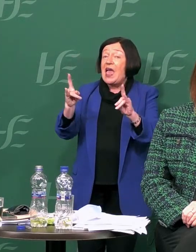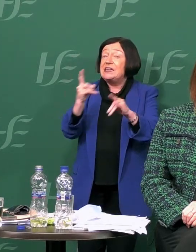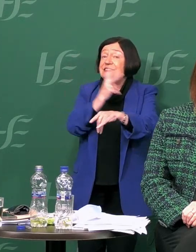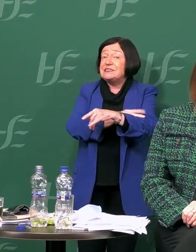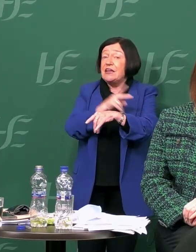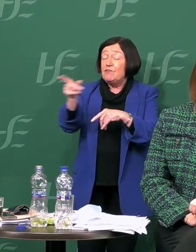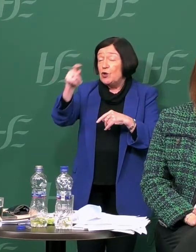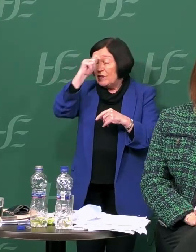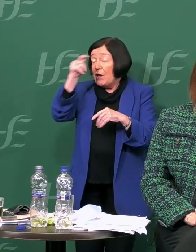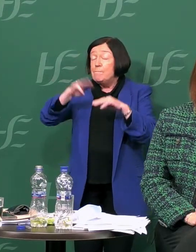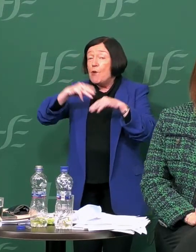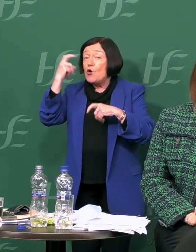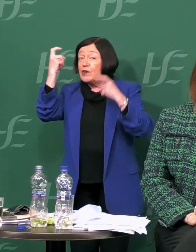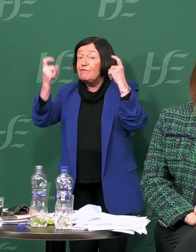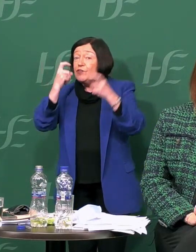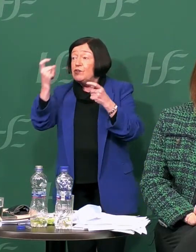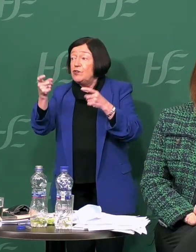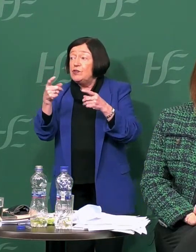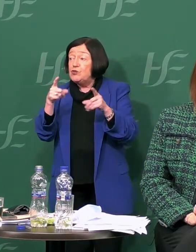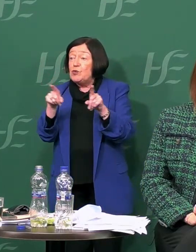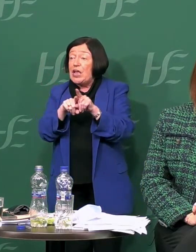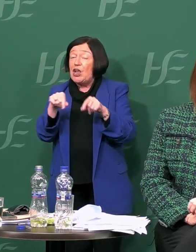consideration or further consideration being made to that here.